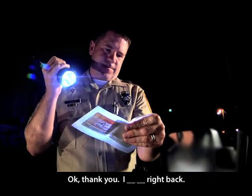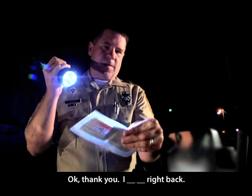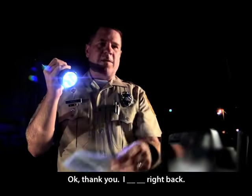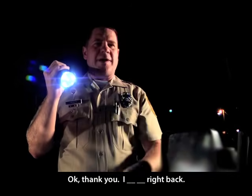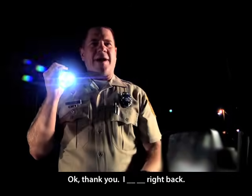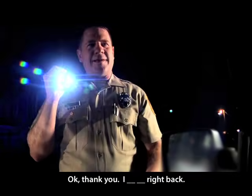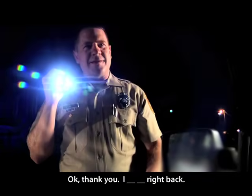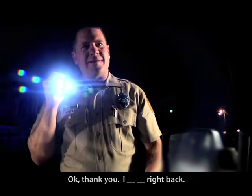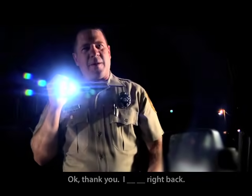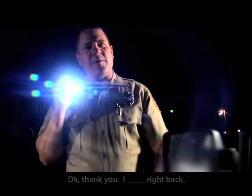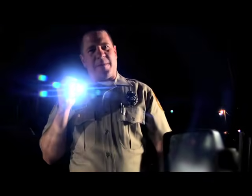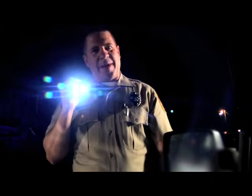Okay, I'll be right back.